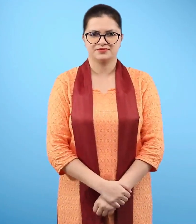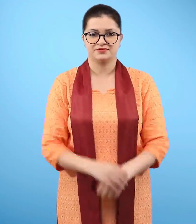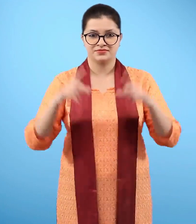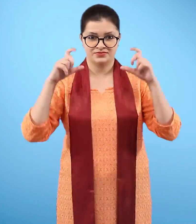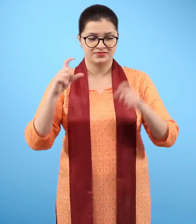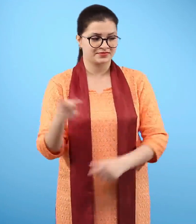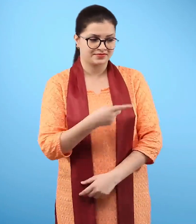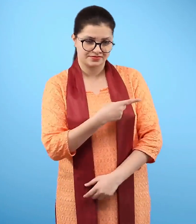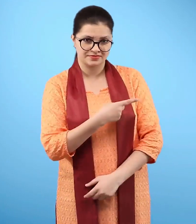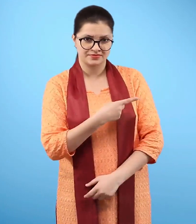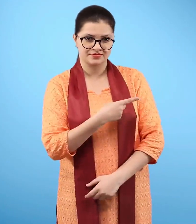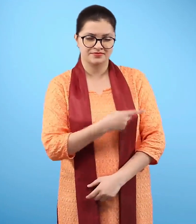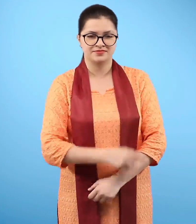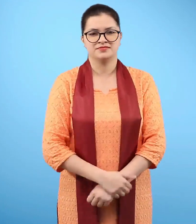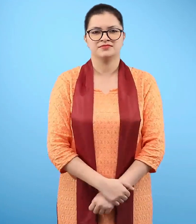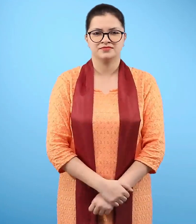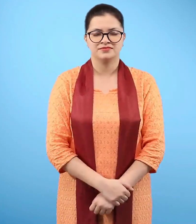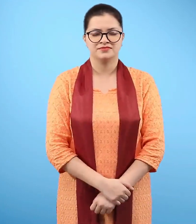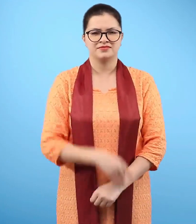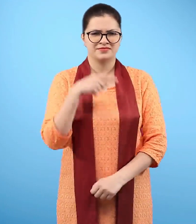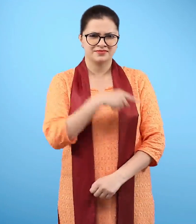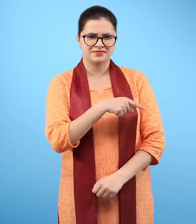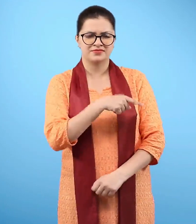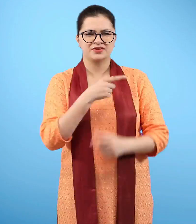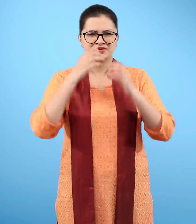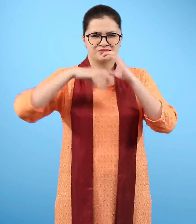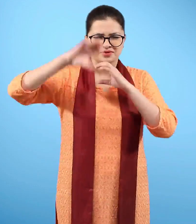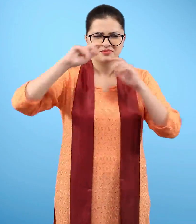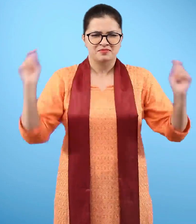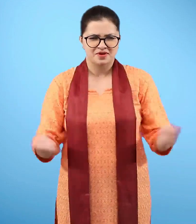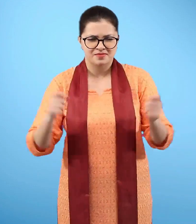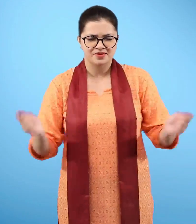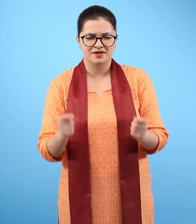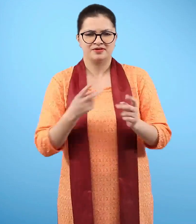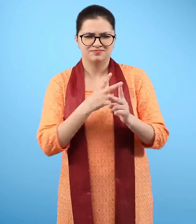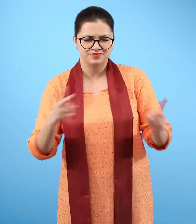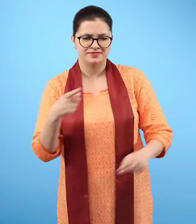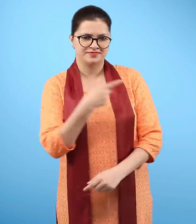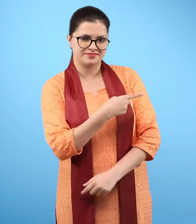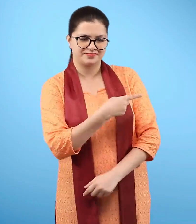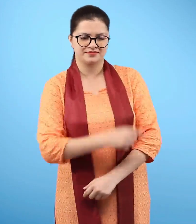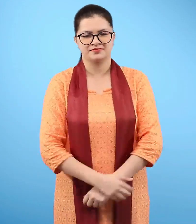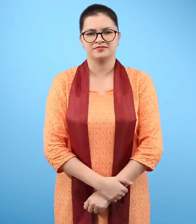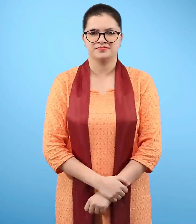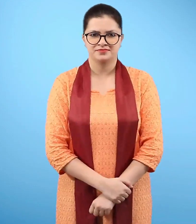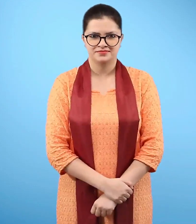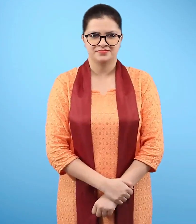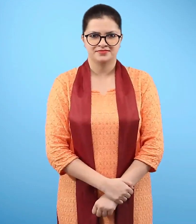On the left of it, we see a picture of Nakkar Khana, where drums were beaten to shout out the king's